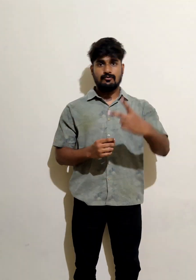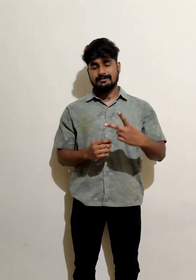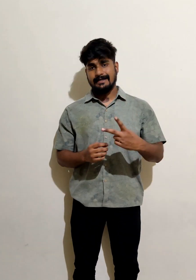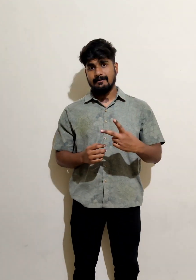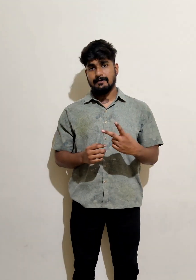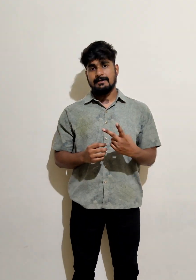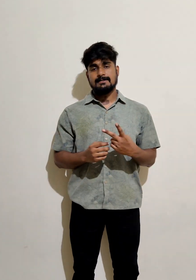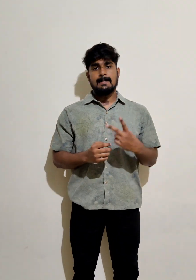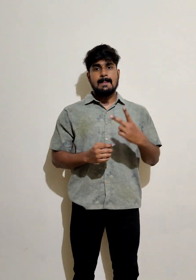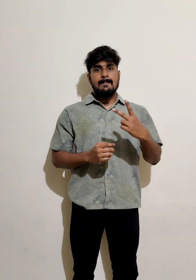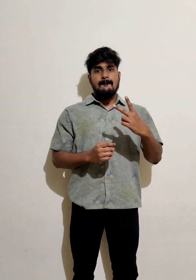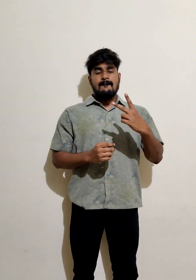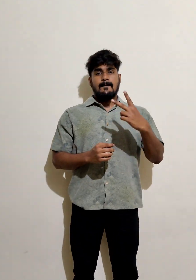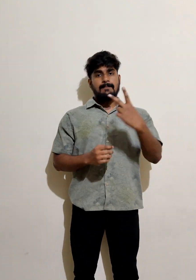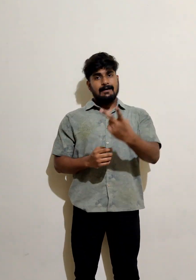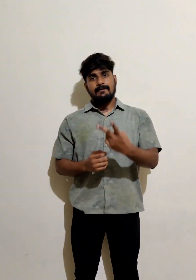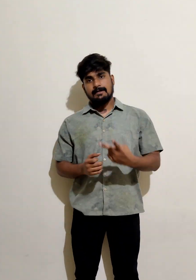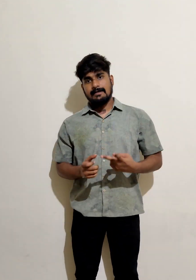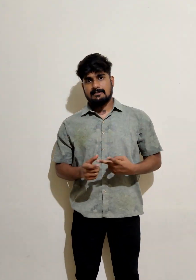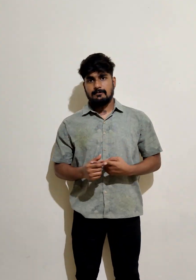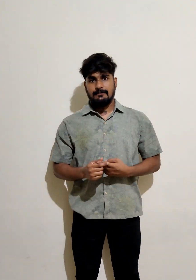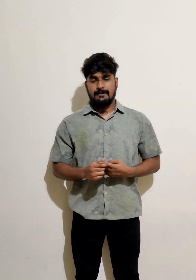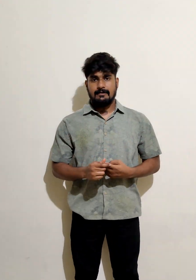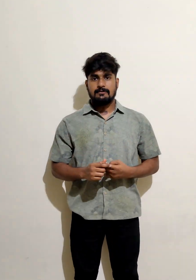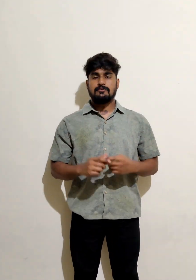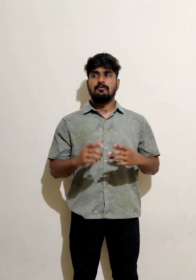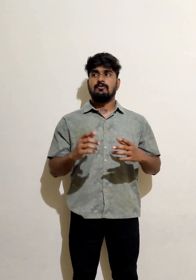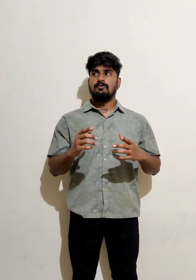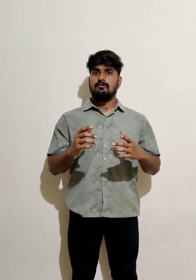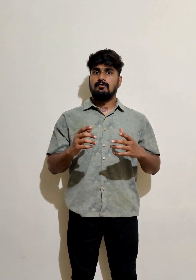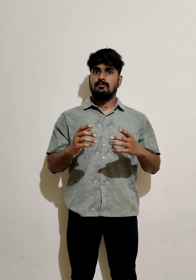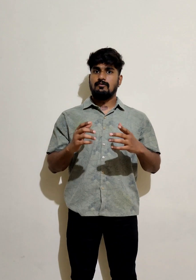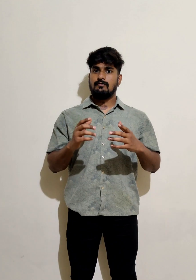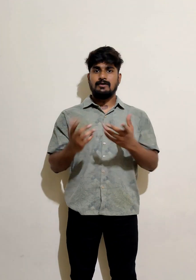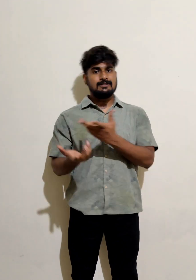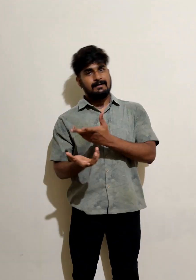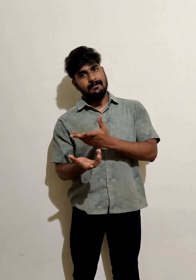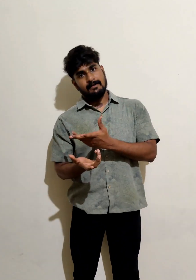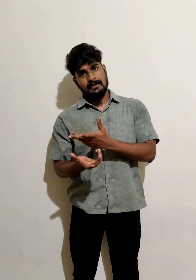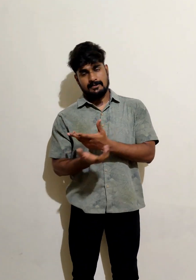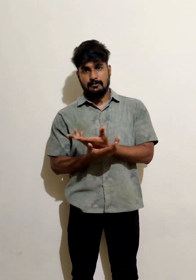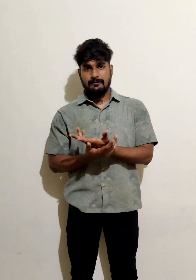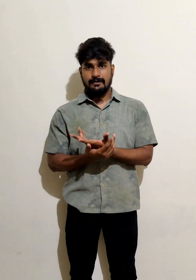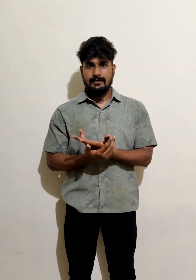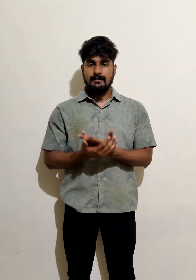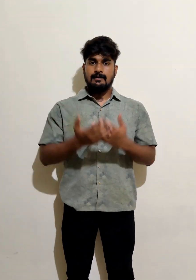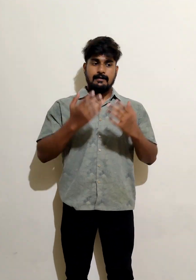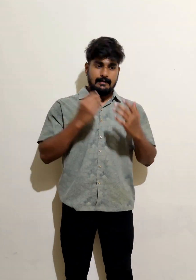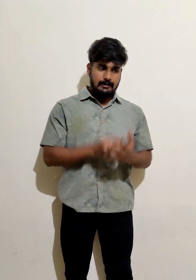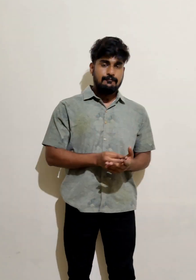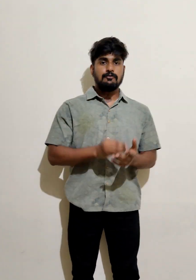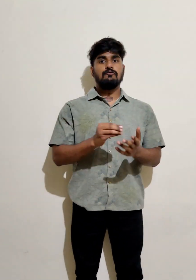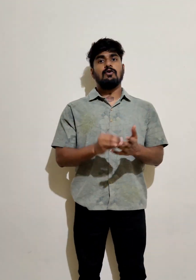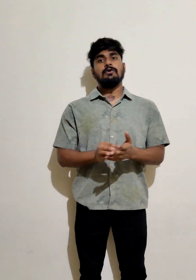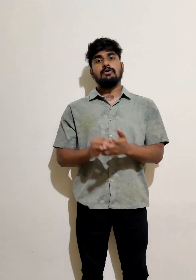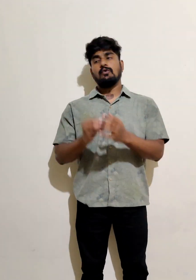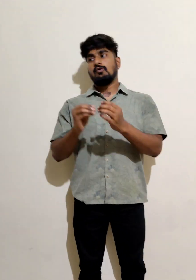So second one is private access modifier. So what is private access modifier? If you want